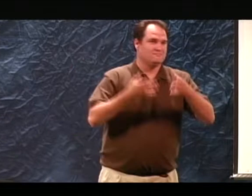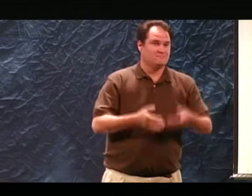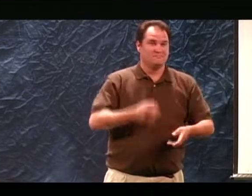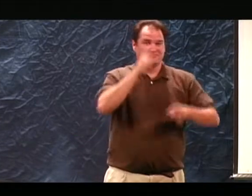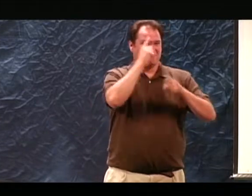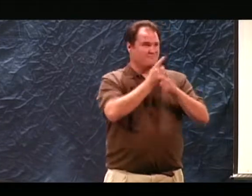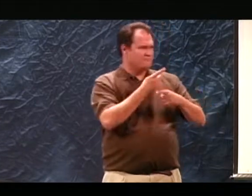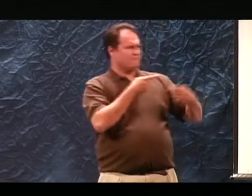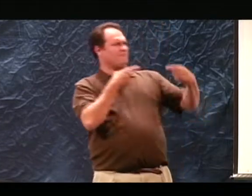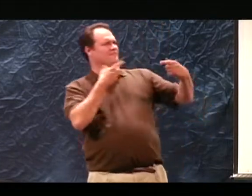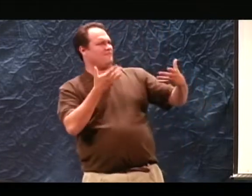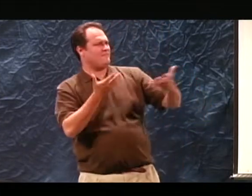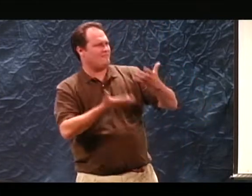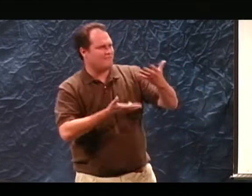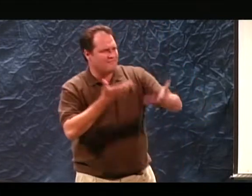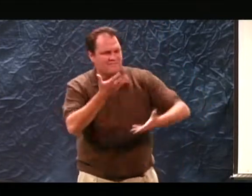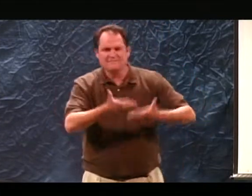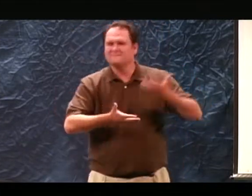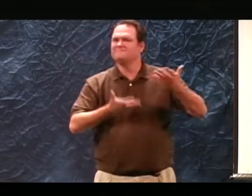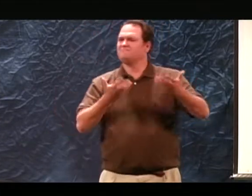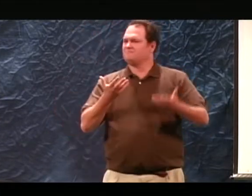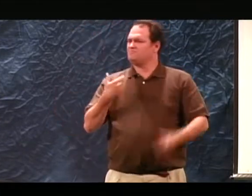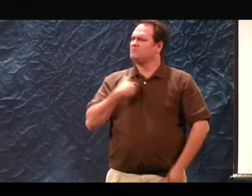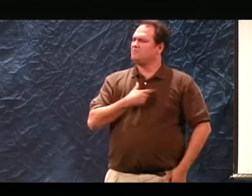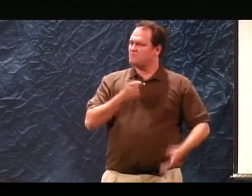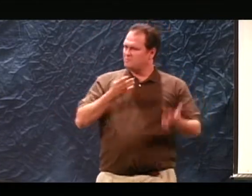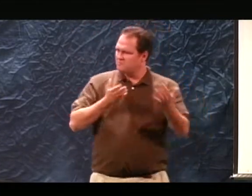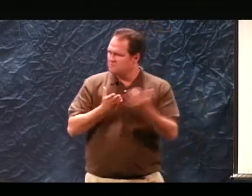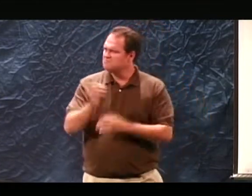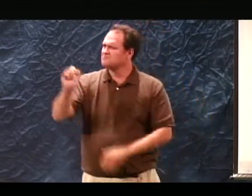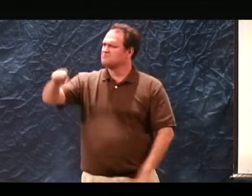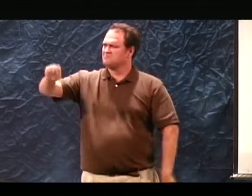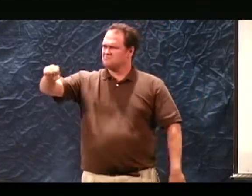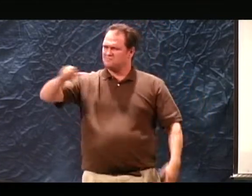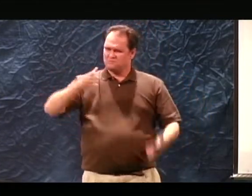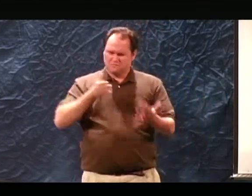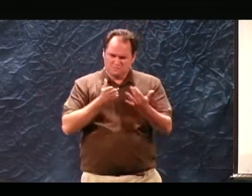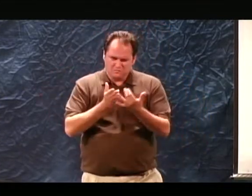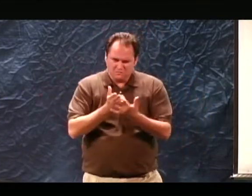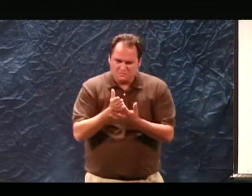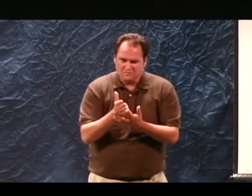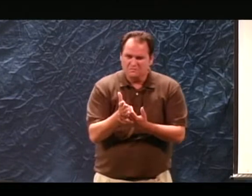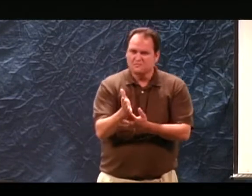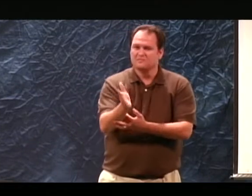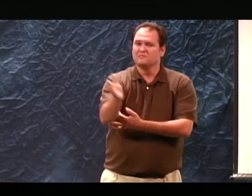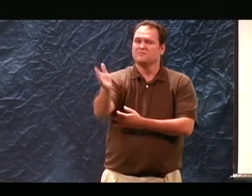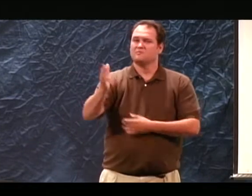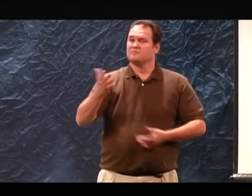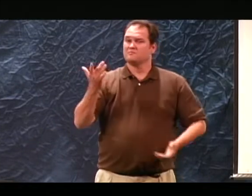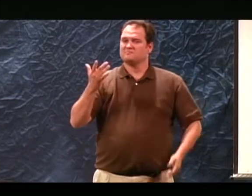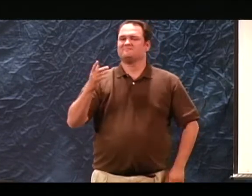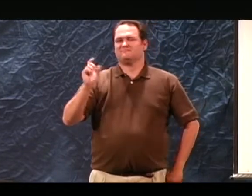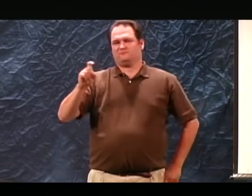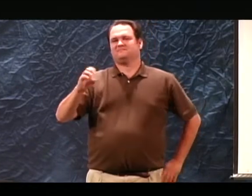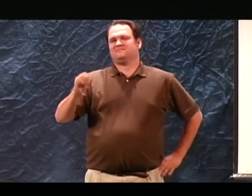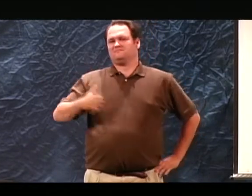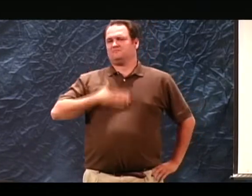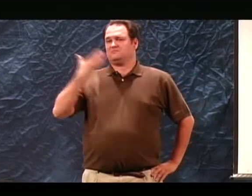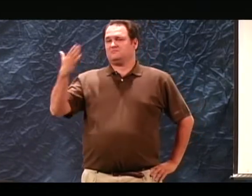backstabbing the contentiousness within the church but i have had